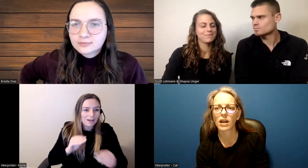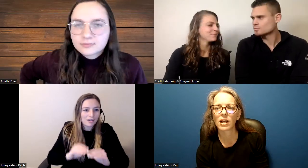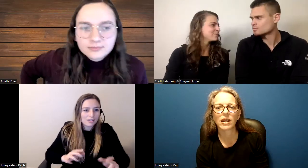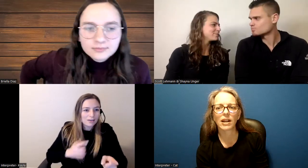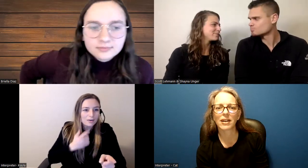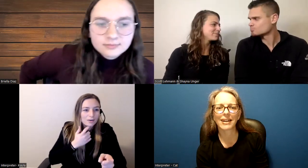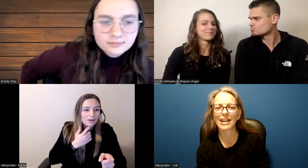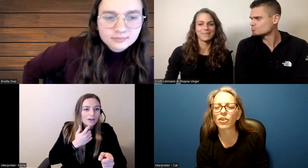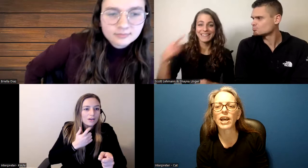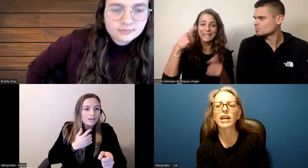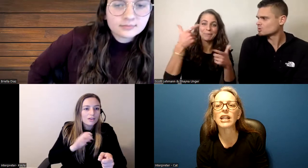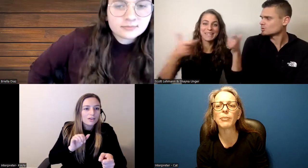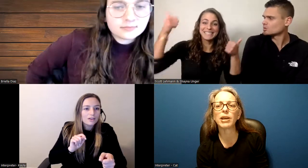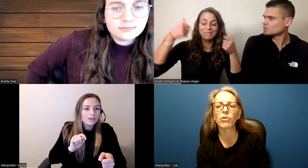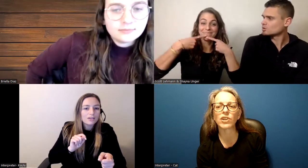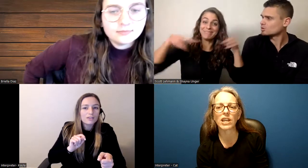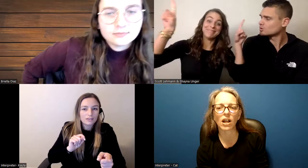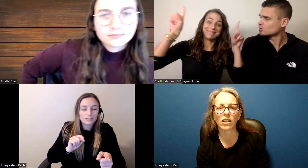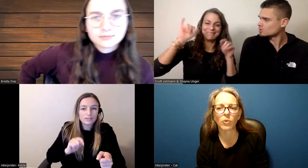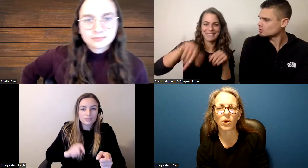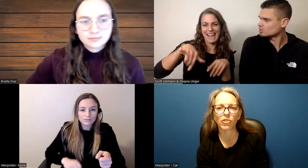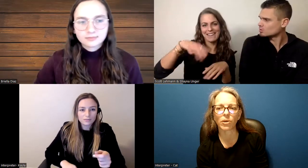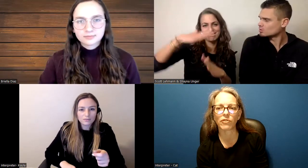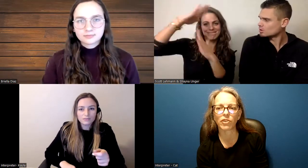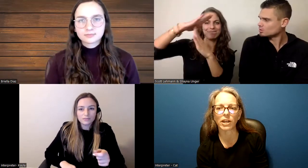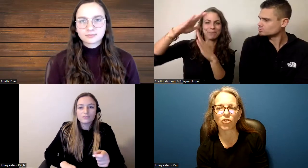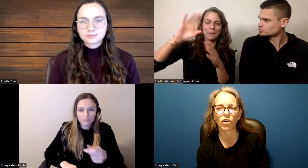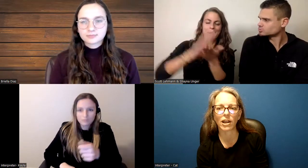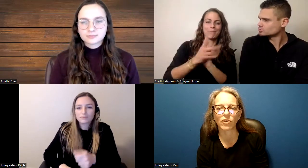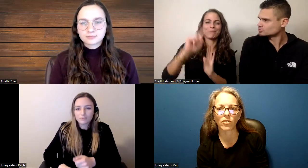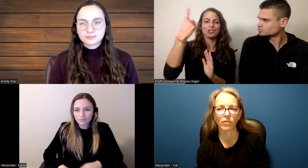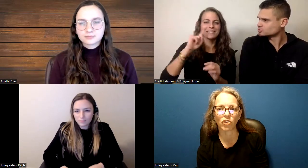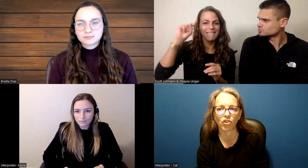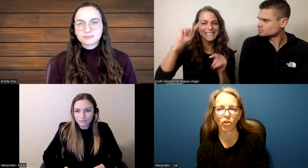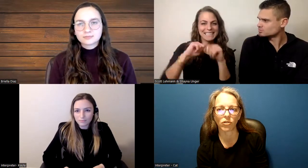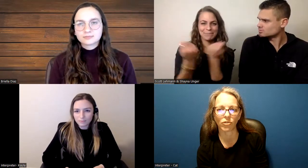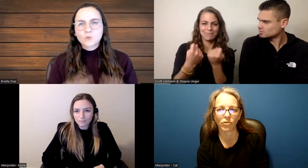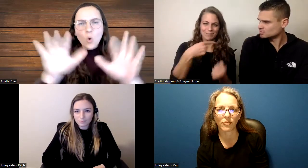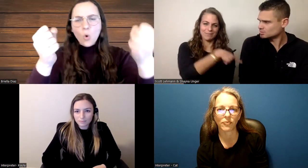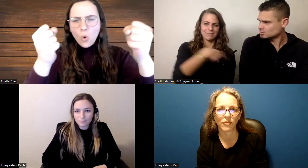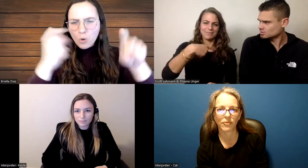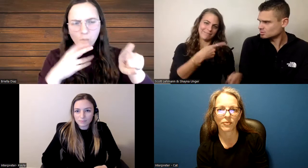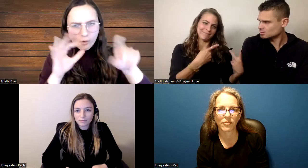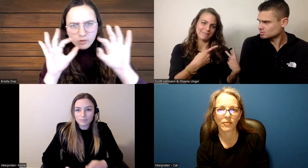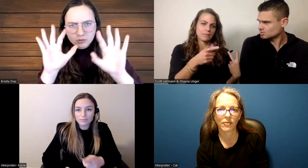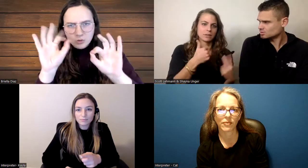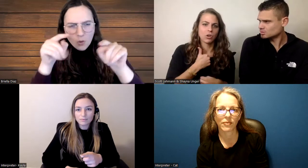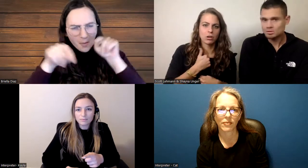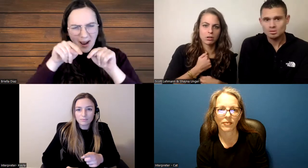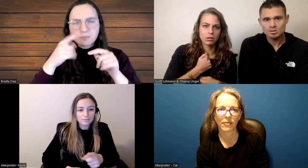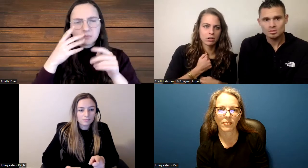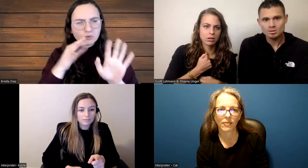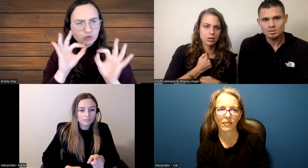I got lost there. That's okay. In climbing Mount Denali, what were some of your biggest triumphs and some of your struggles?